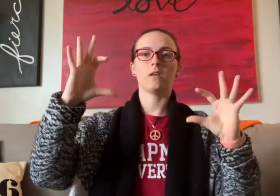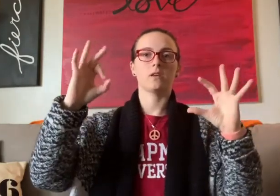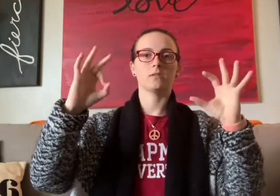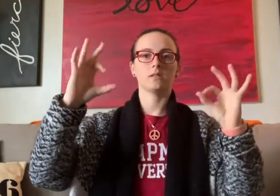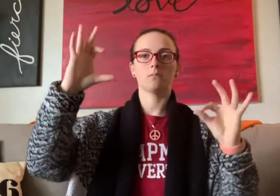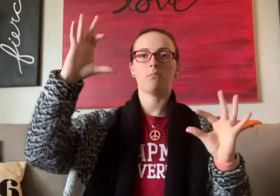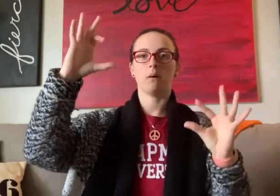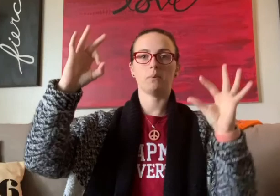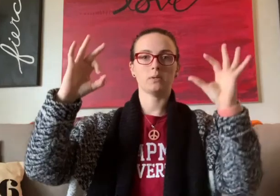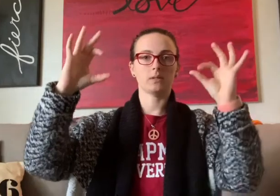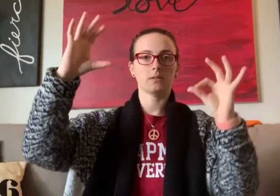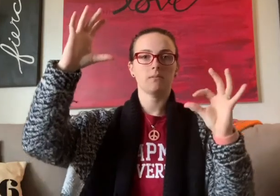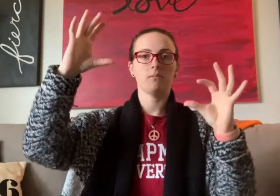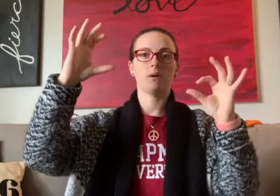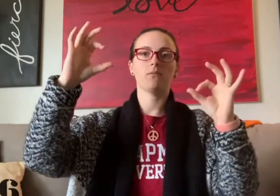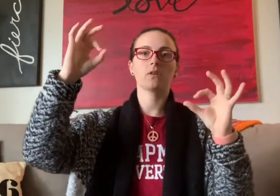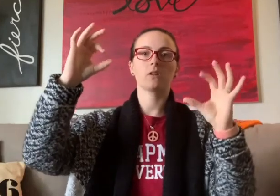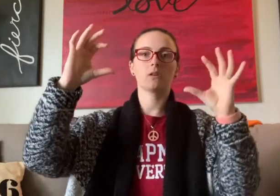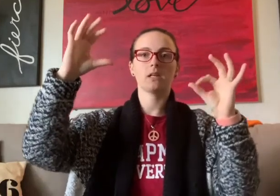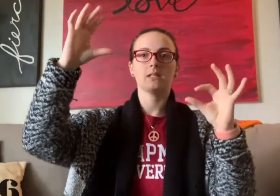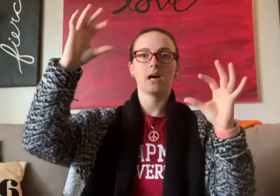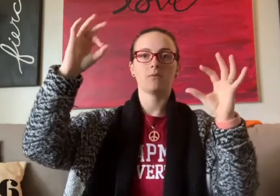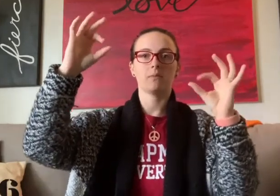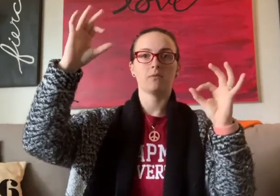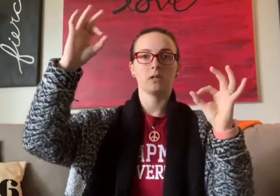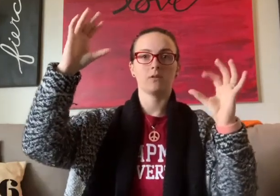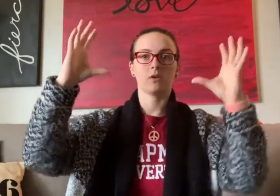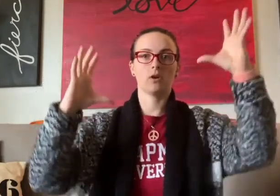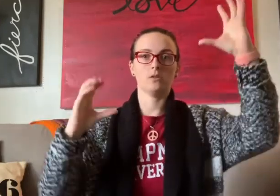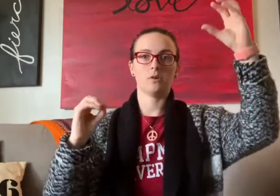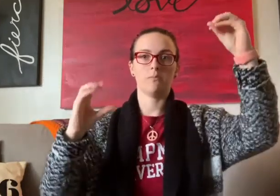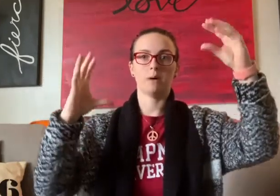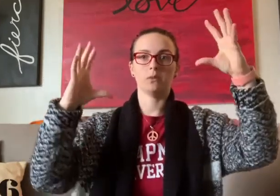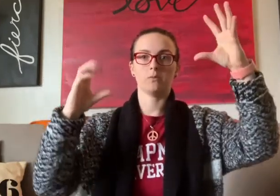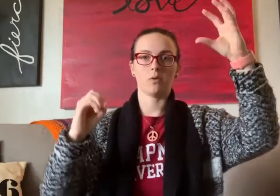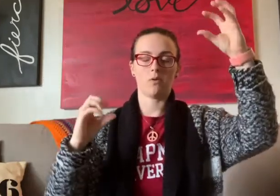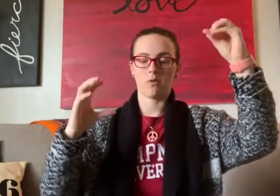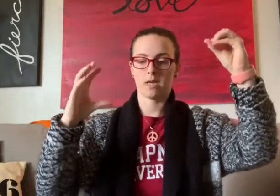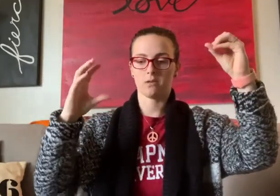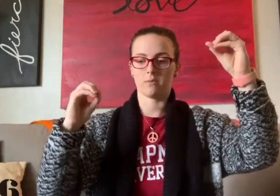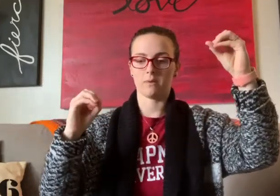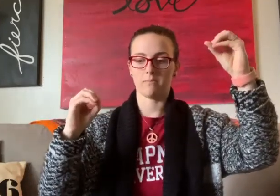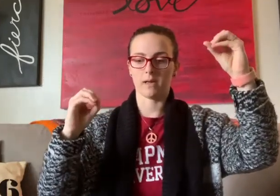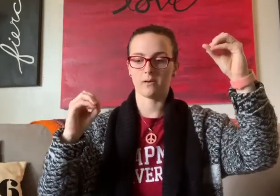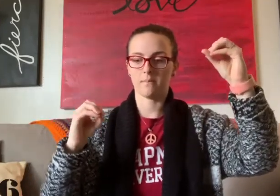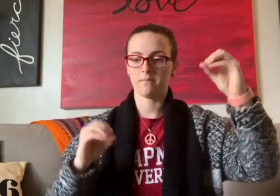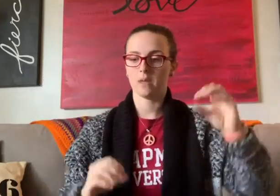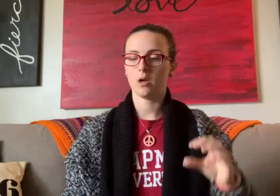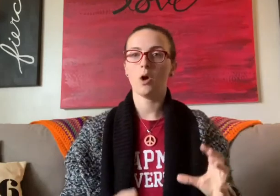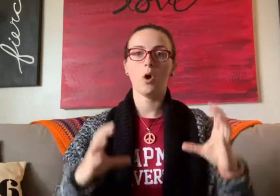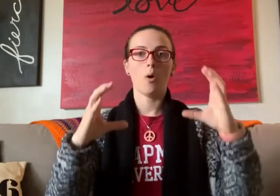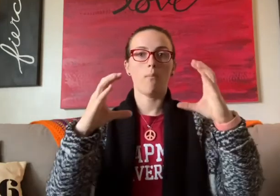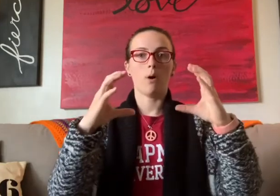fingers, bubbles. But for little kids, that would be really difficult. So bubbles with a whole hand would be better.